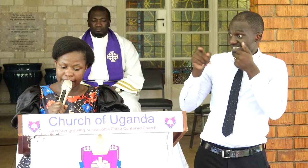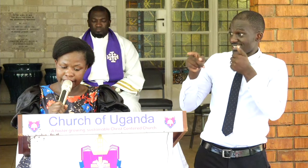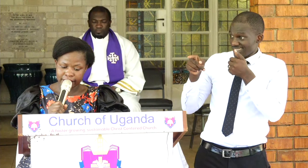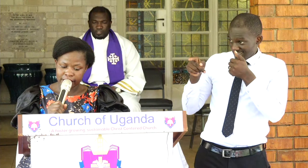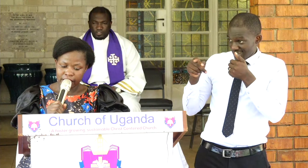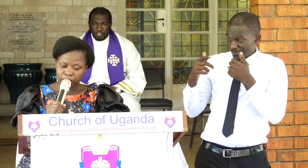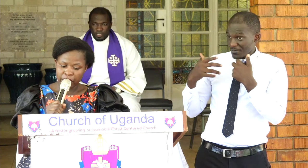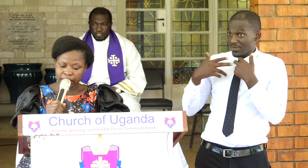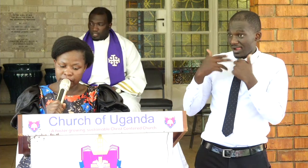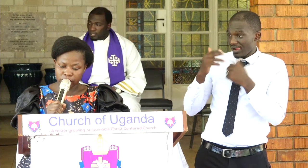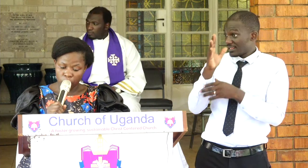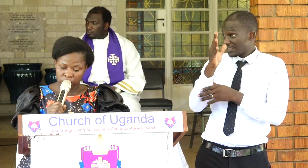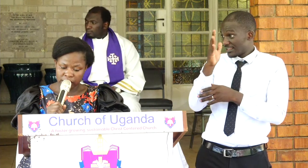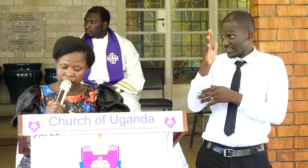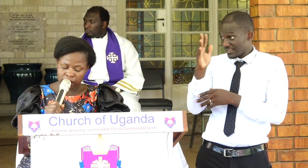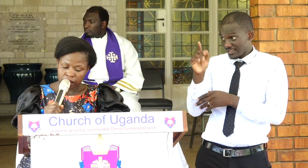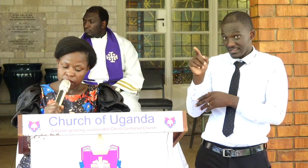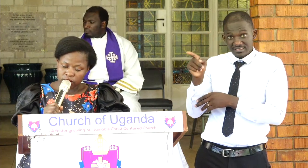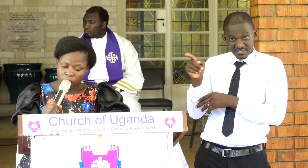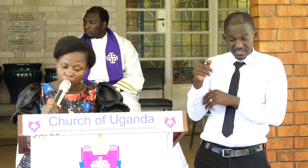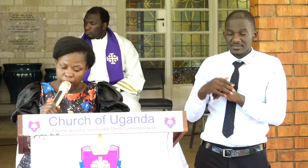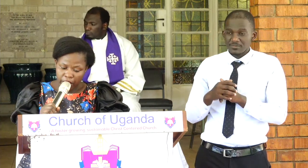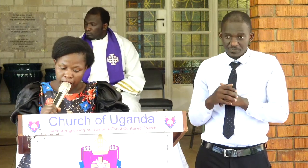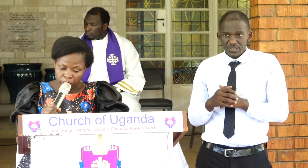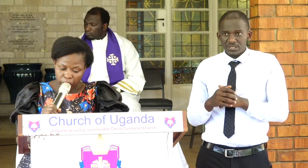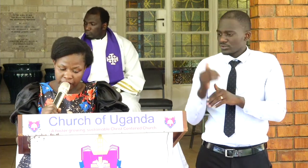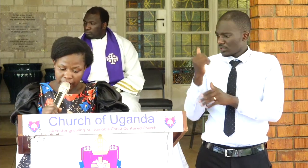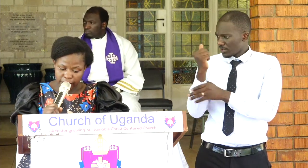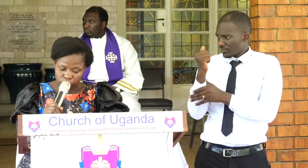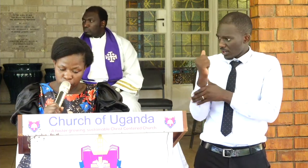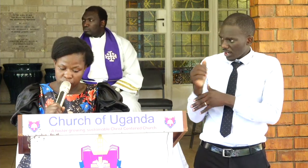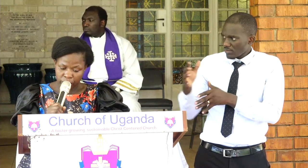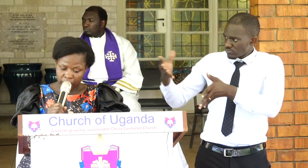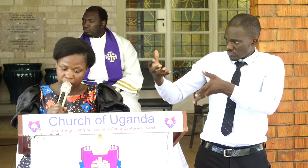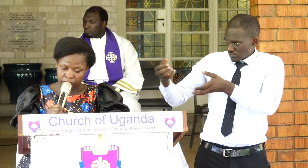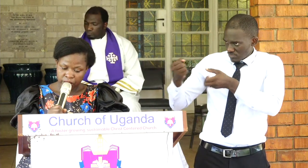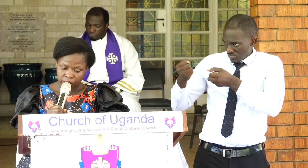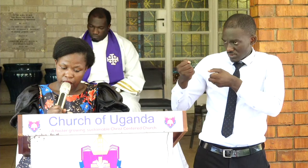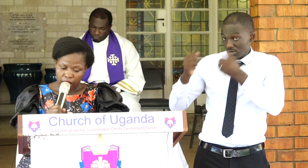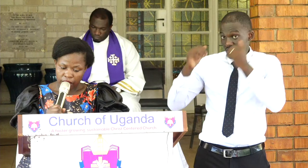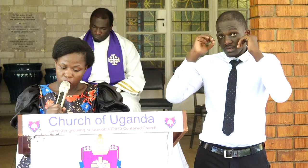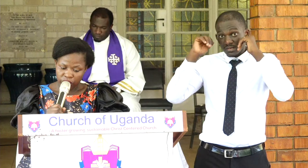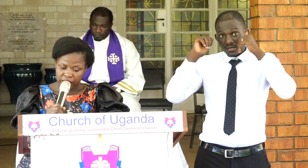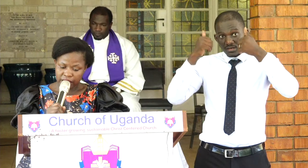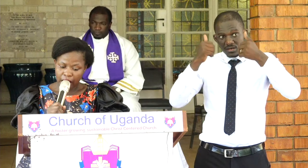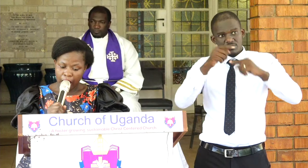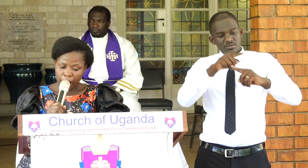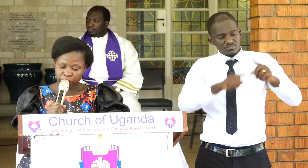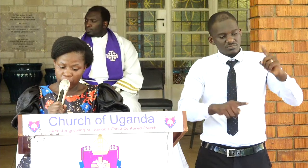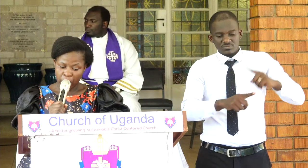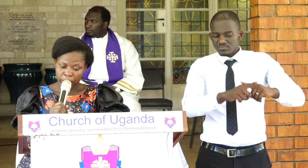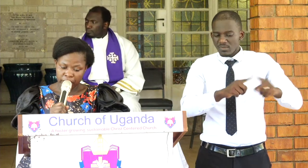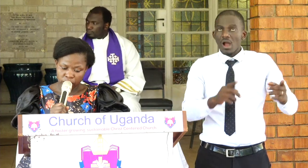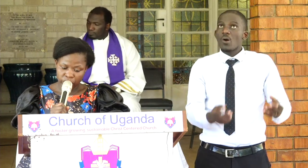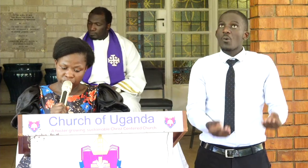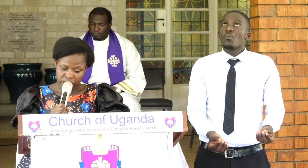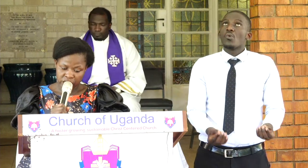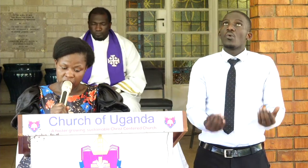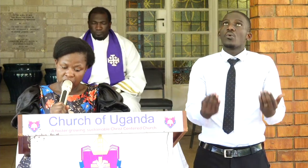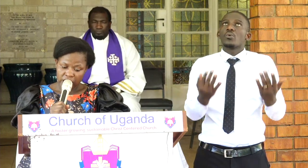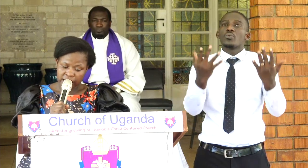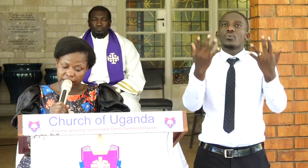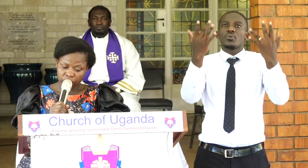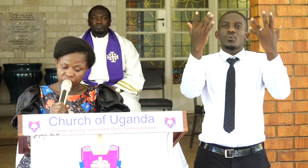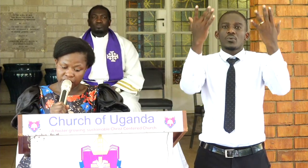a thicket by its horns. So Abraham went and took the ram and offered it up for a burnt